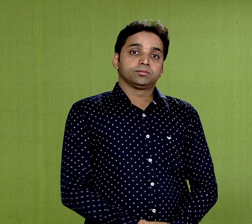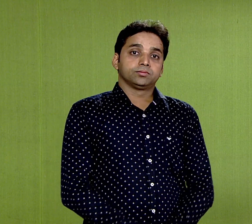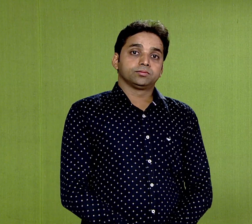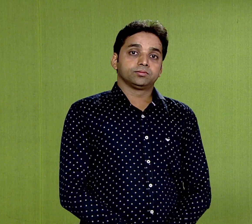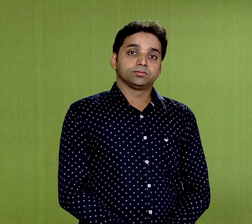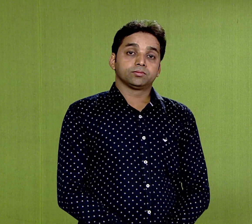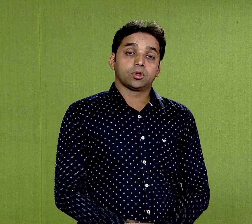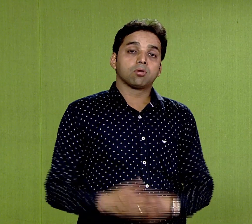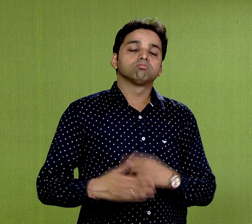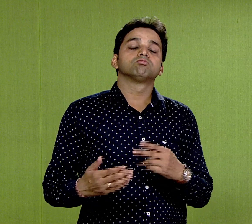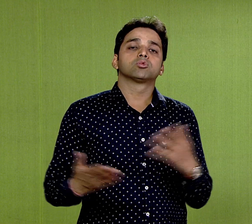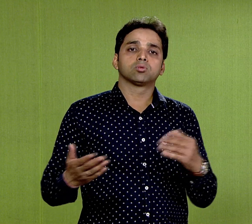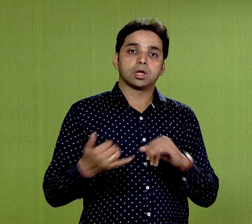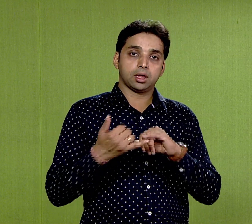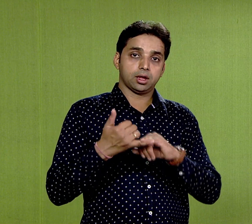Though Shah Jahan